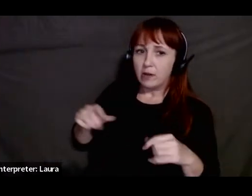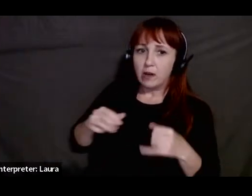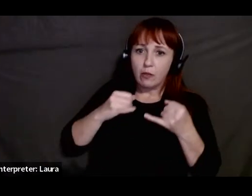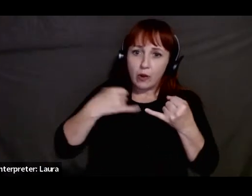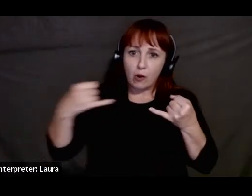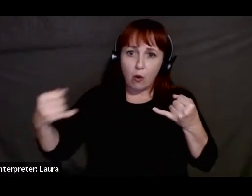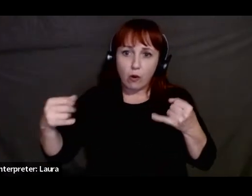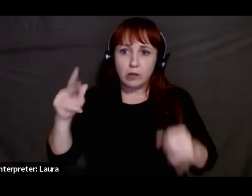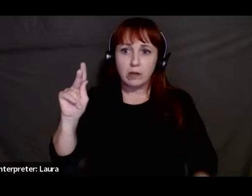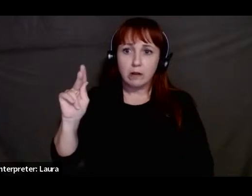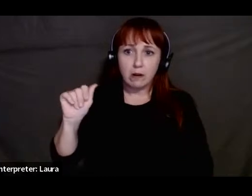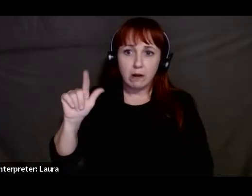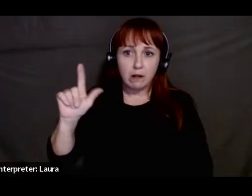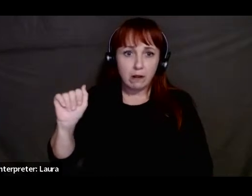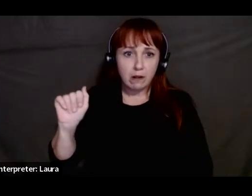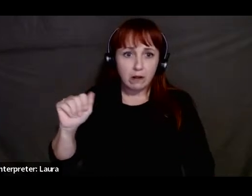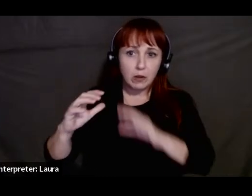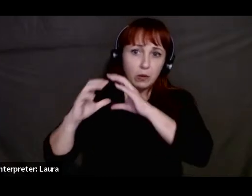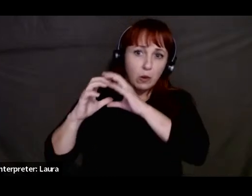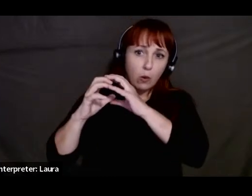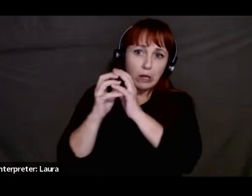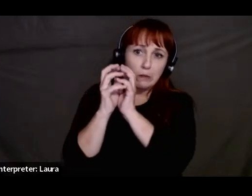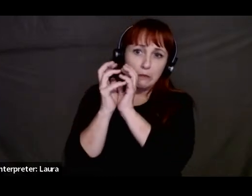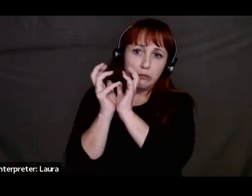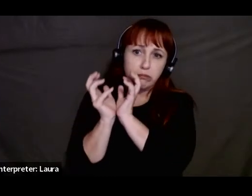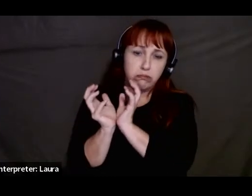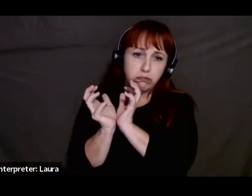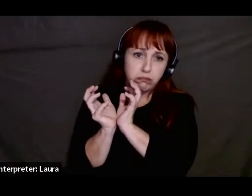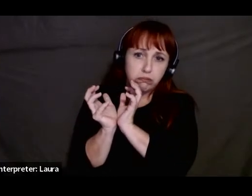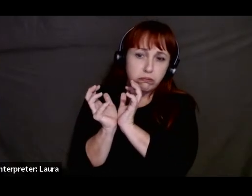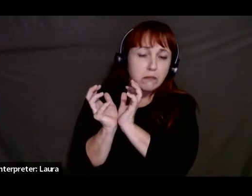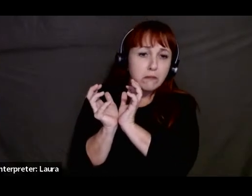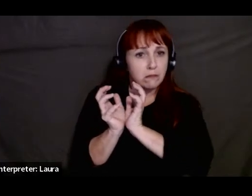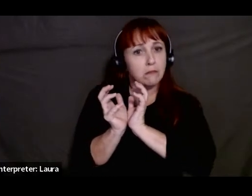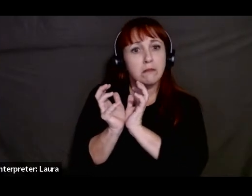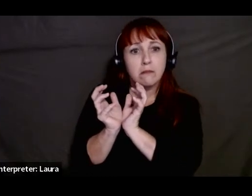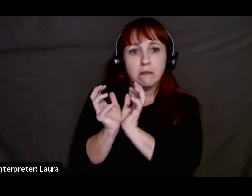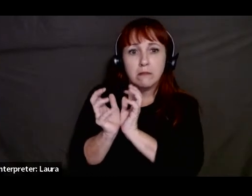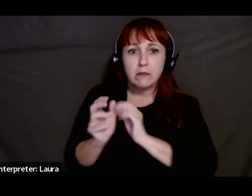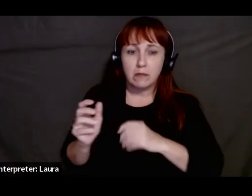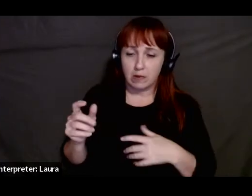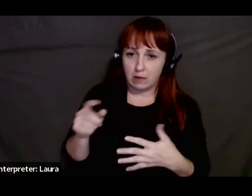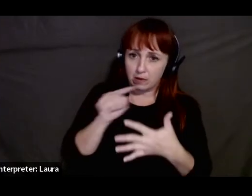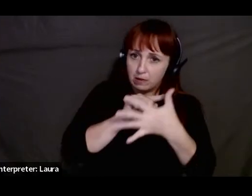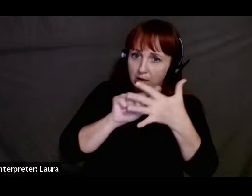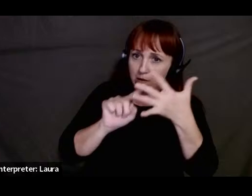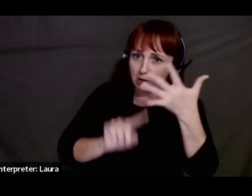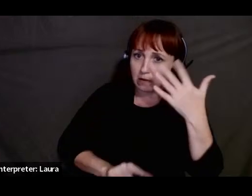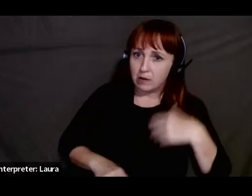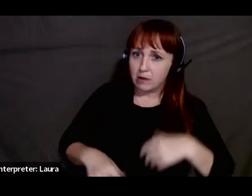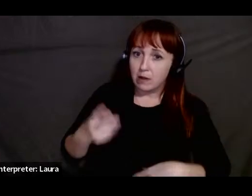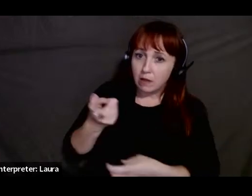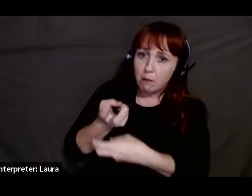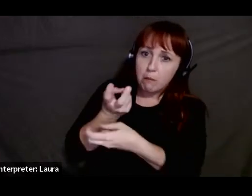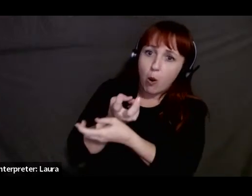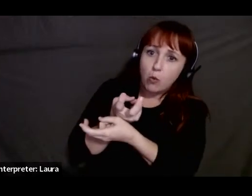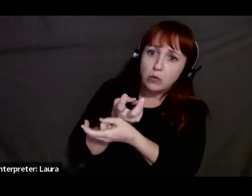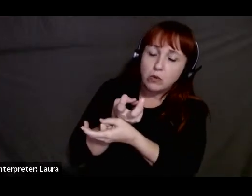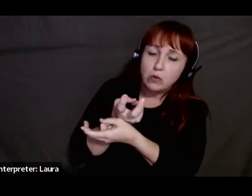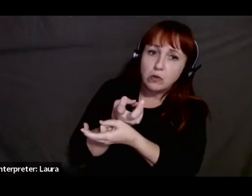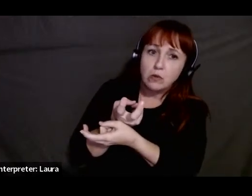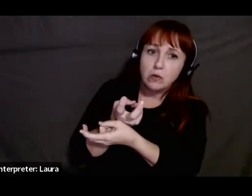kala, which is the coconut fibers and husk. But I think he left out the bones.